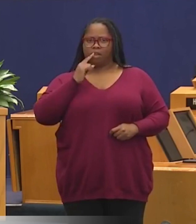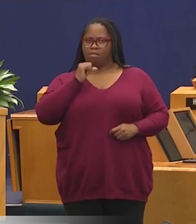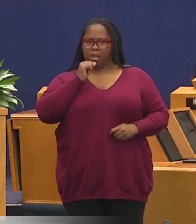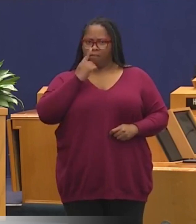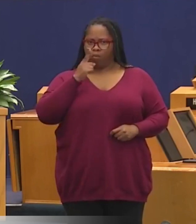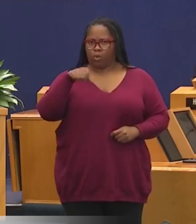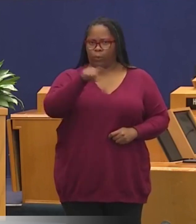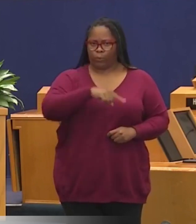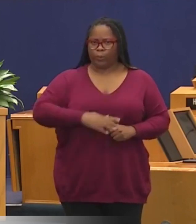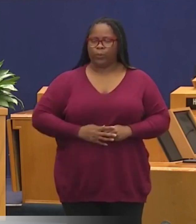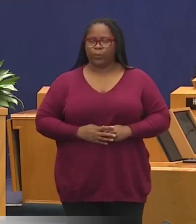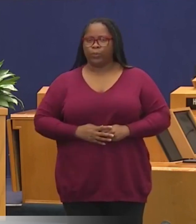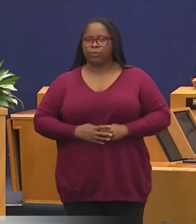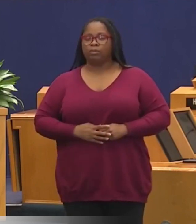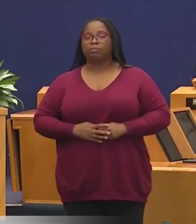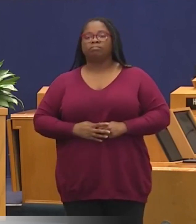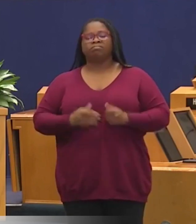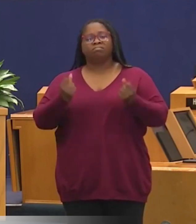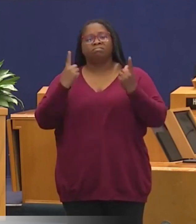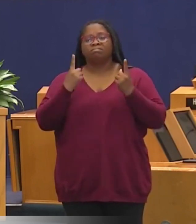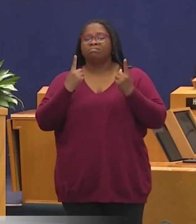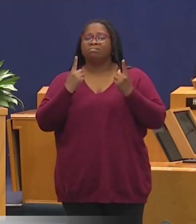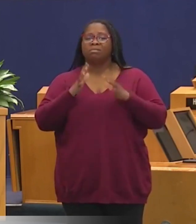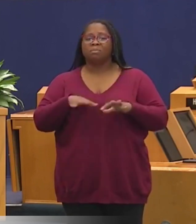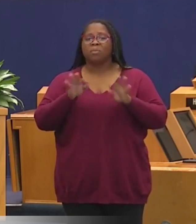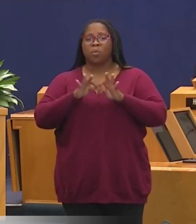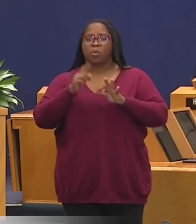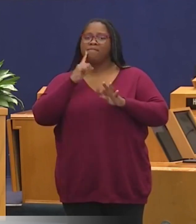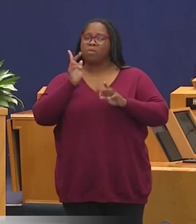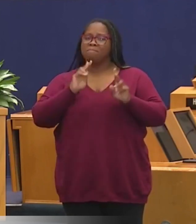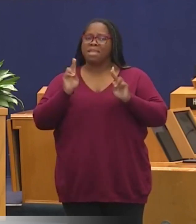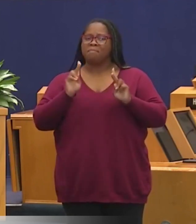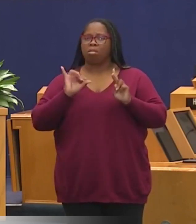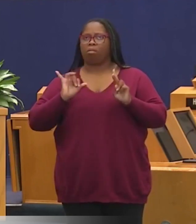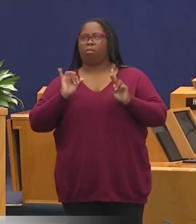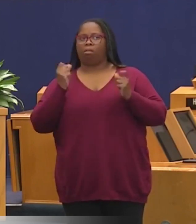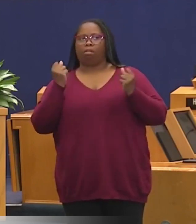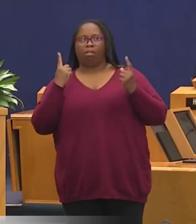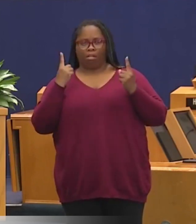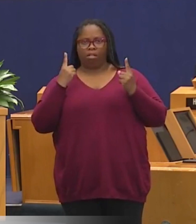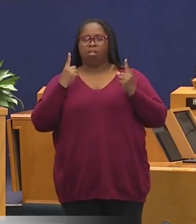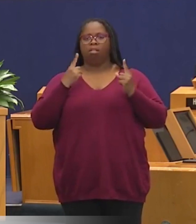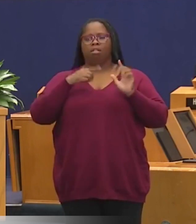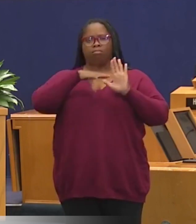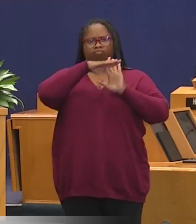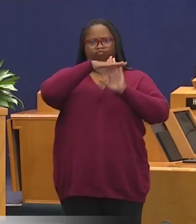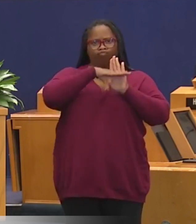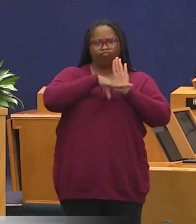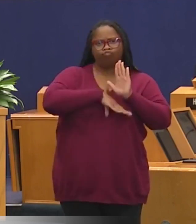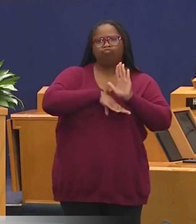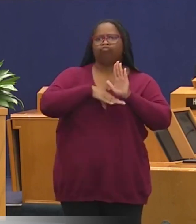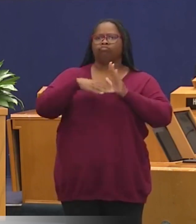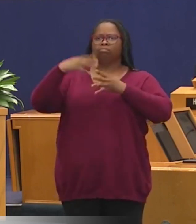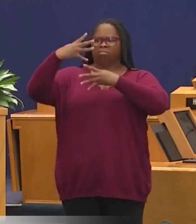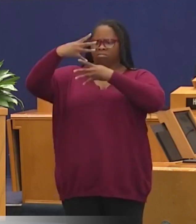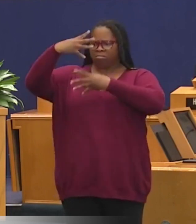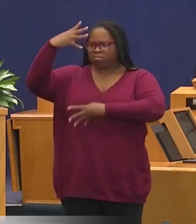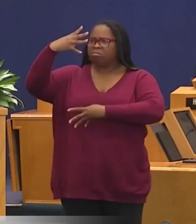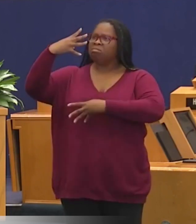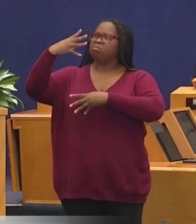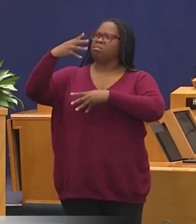it's really important that folks understand that while the guidance suggests that it would be